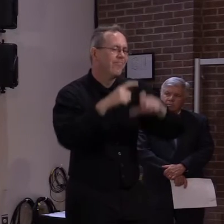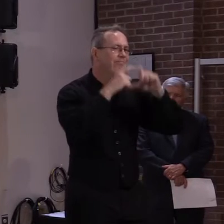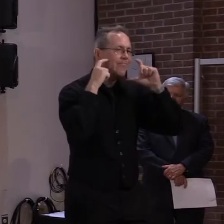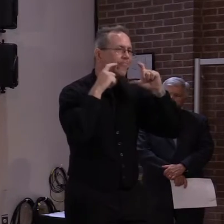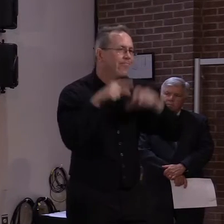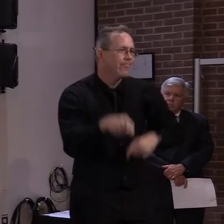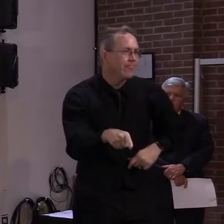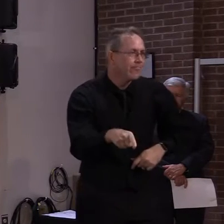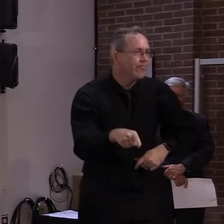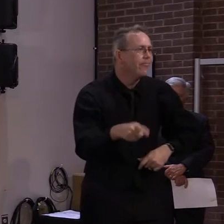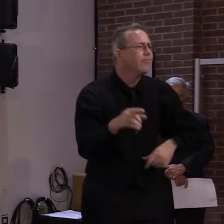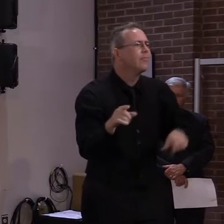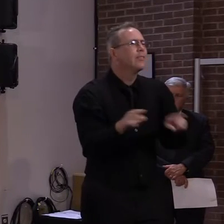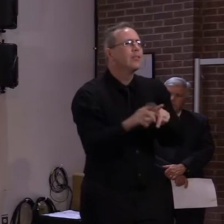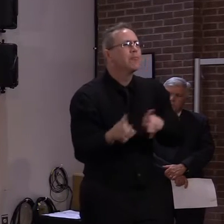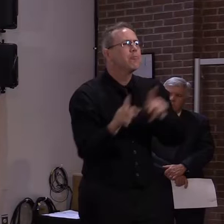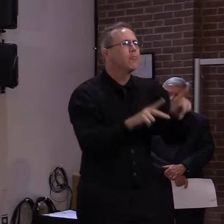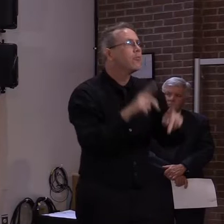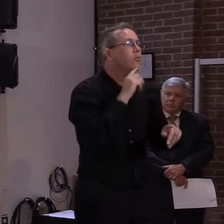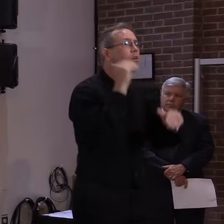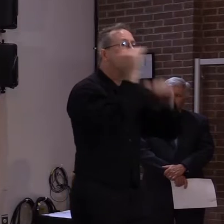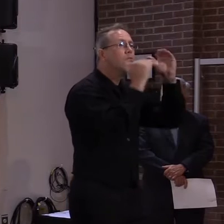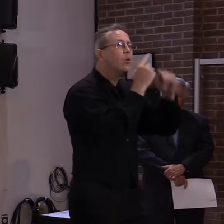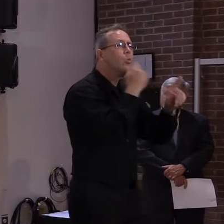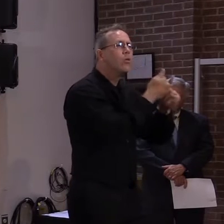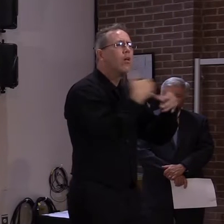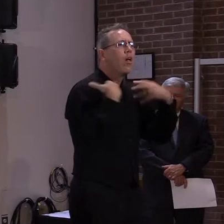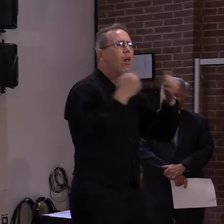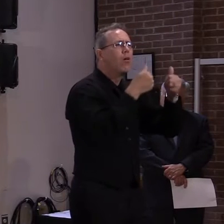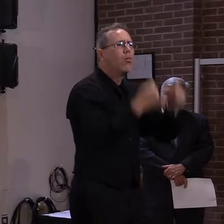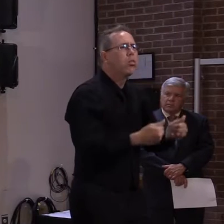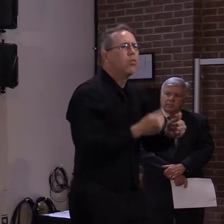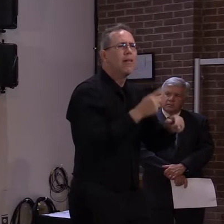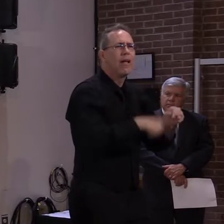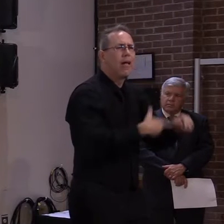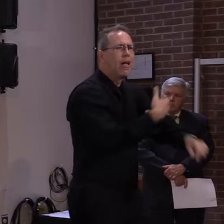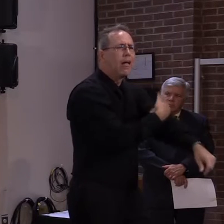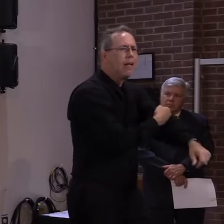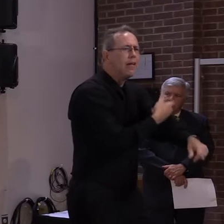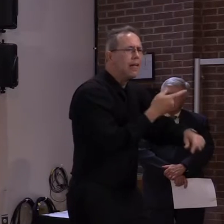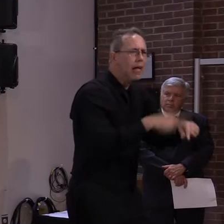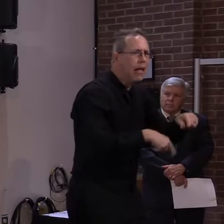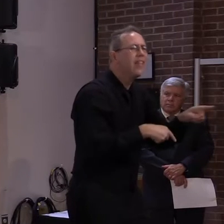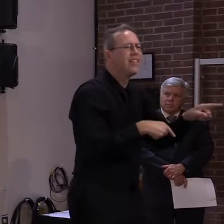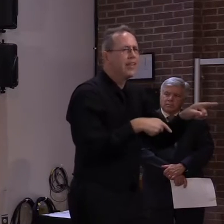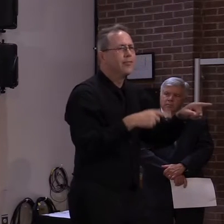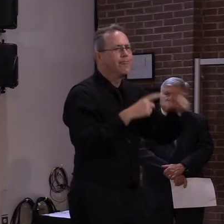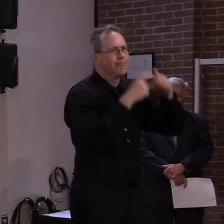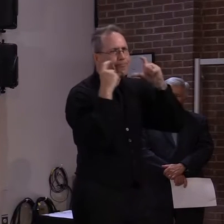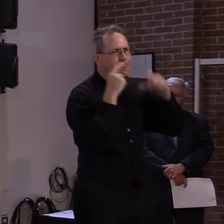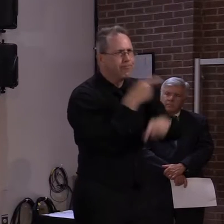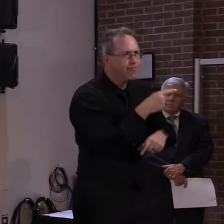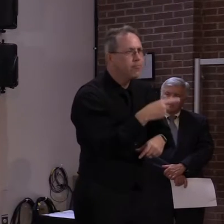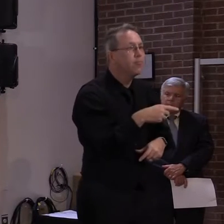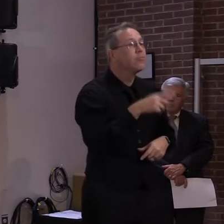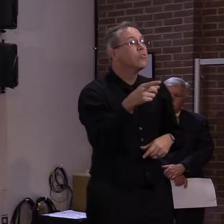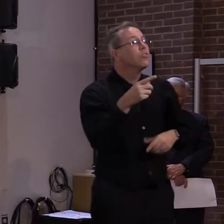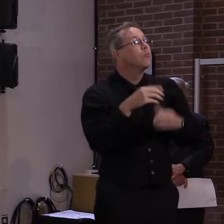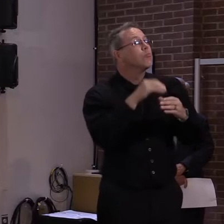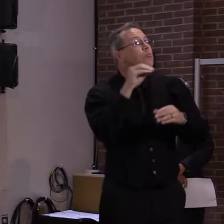we're comfortable lifting that requirement once those eligible hit 80% with both